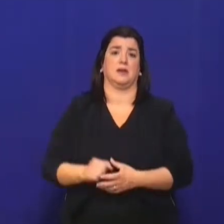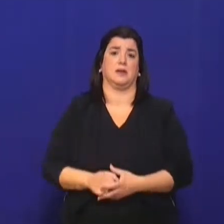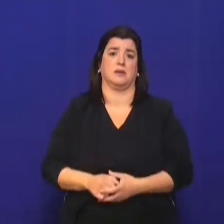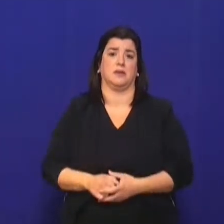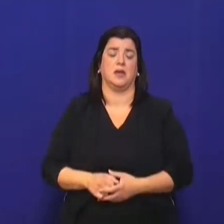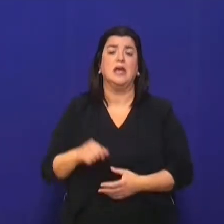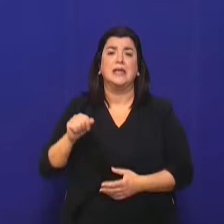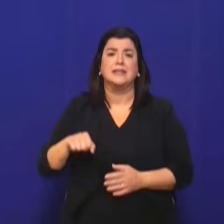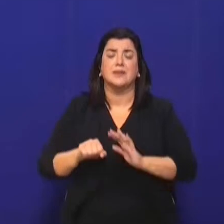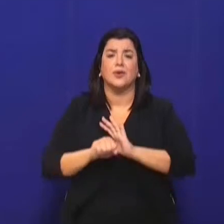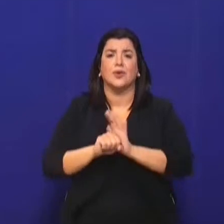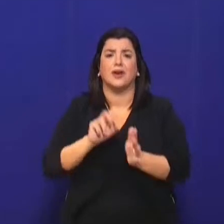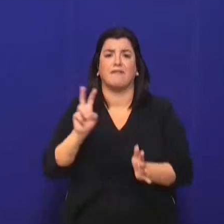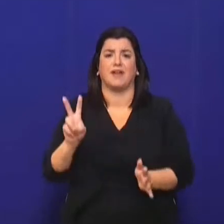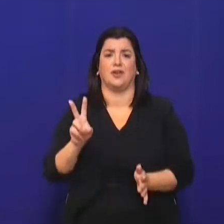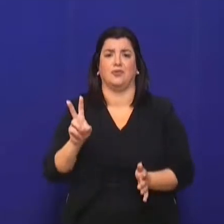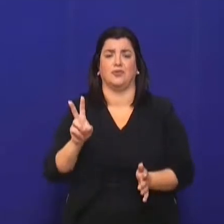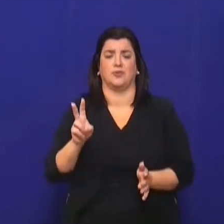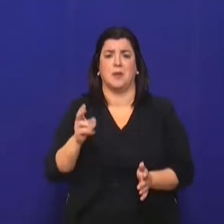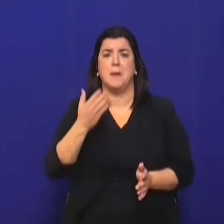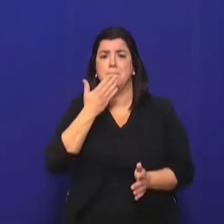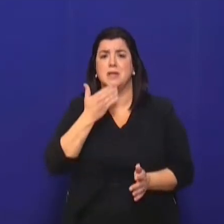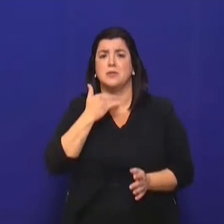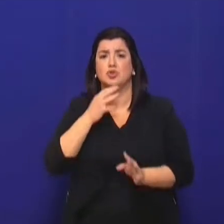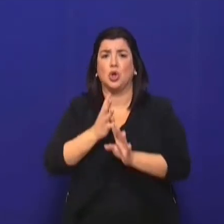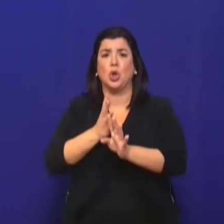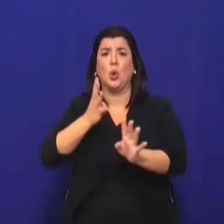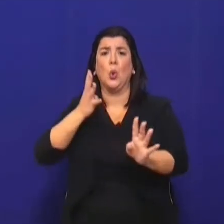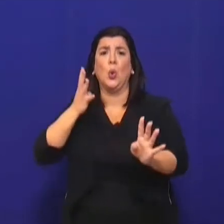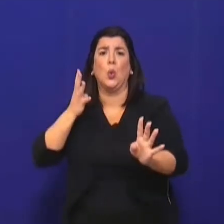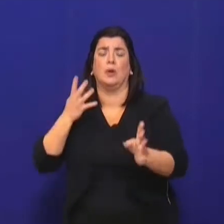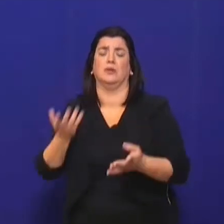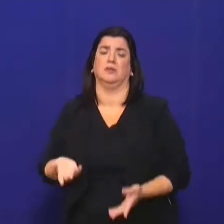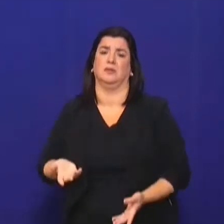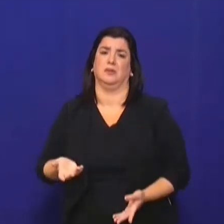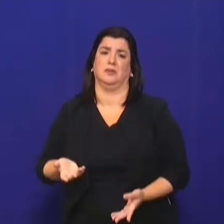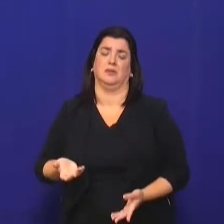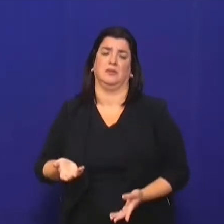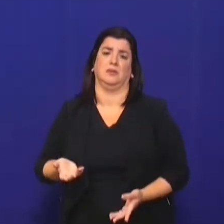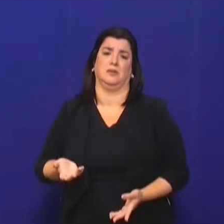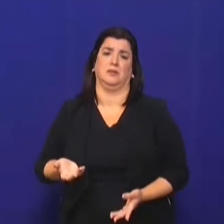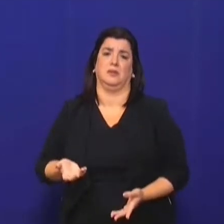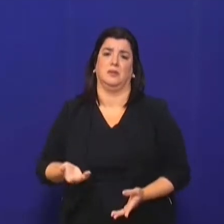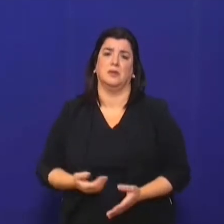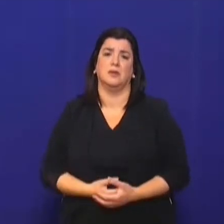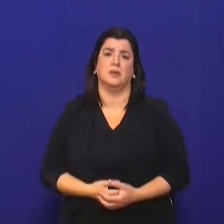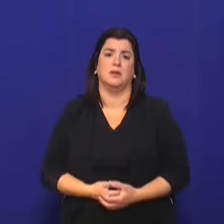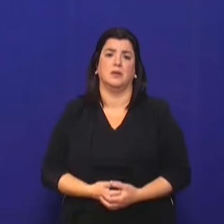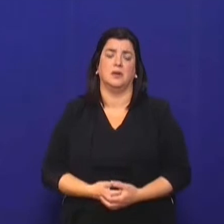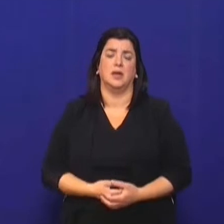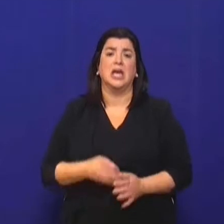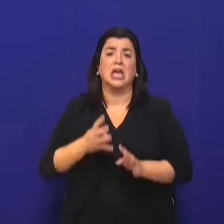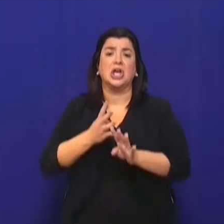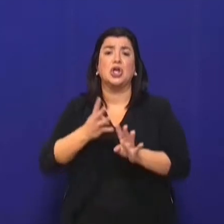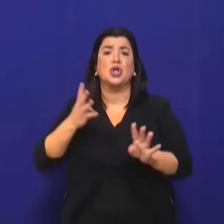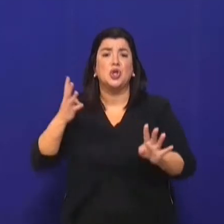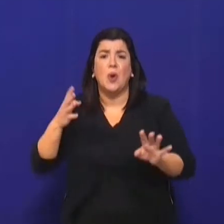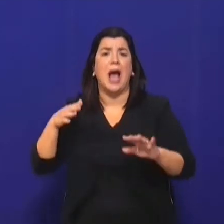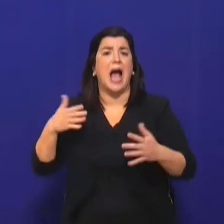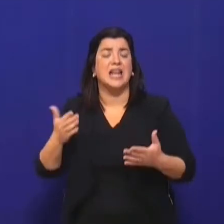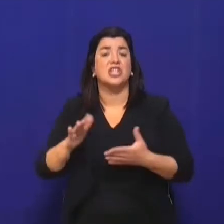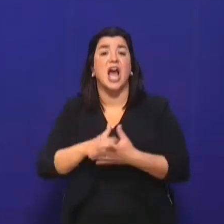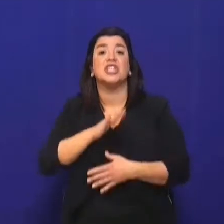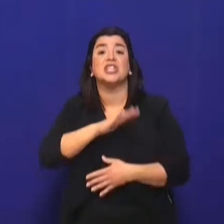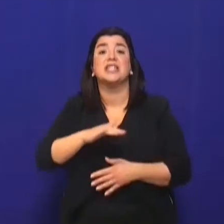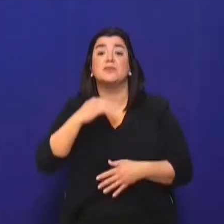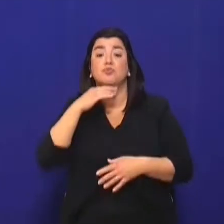żmien il-COVID, allura rridu nevitaw li nkunu qegħdin f'postijiet qrib ta' xulxin. Il-kjujiet jinqalgħu meta persuni